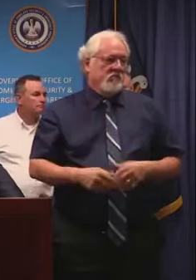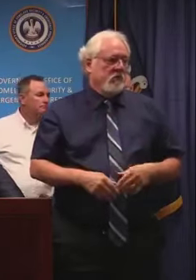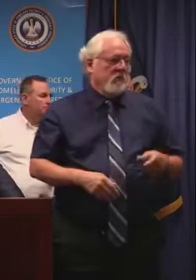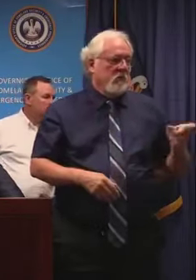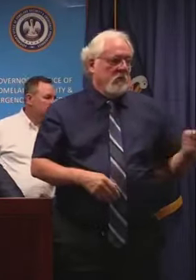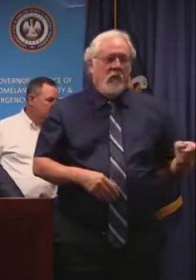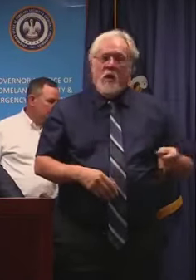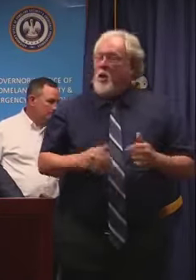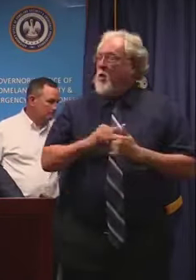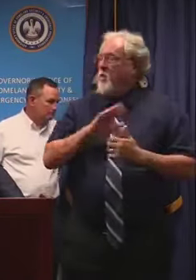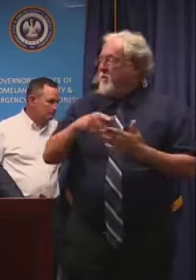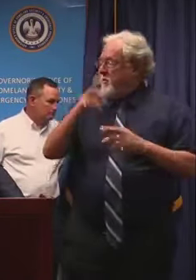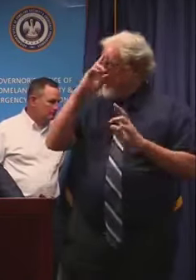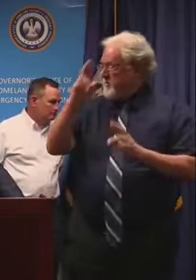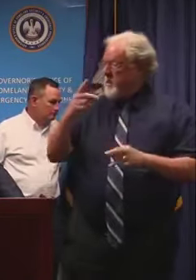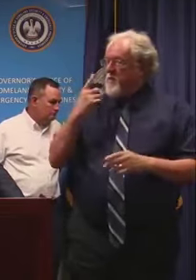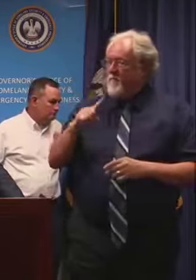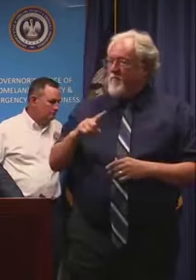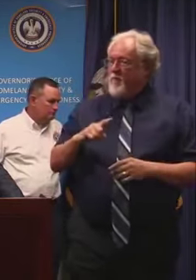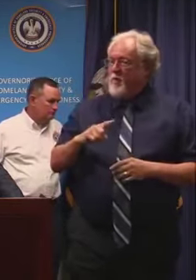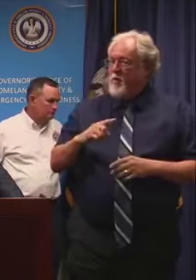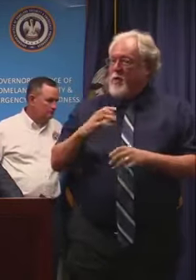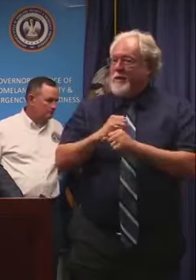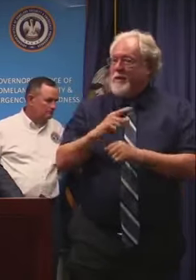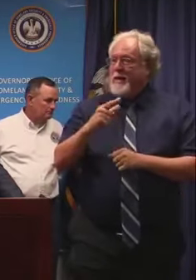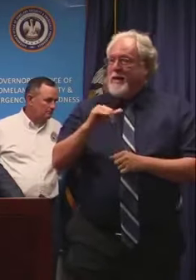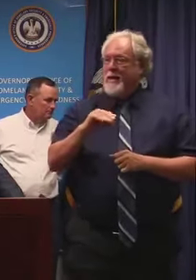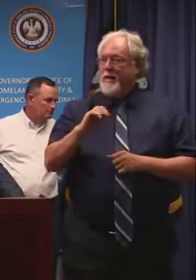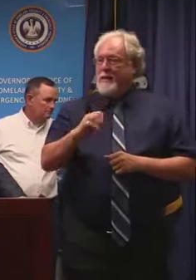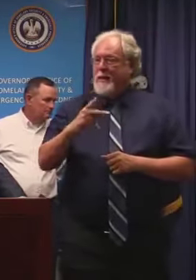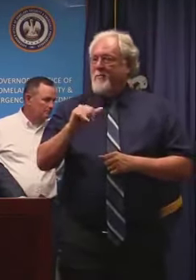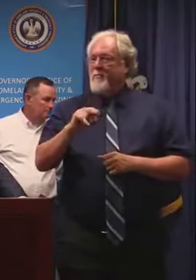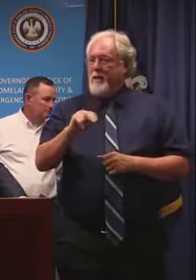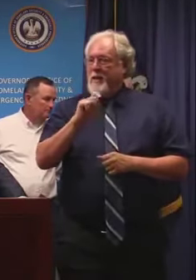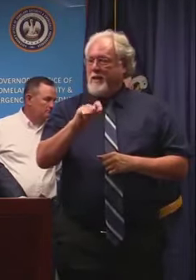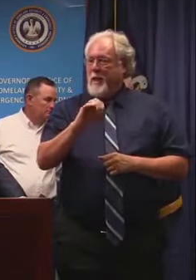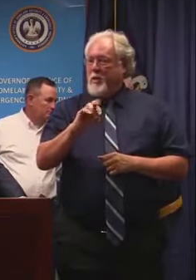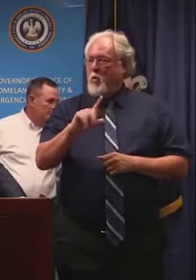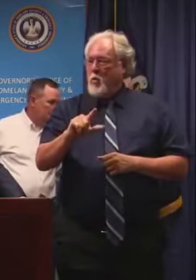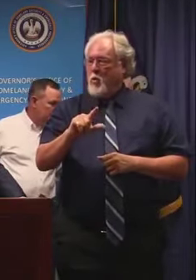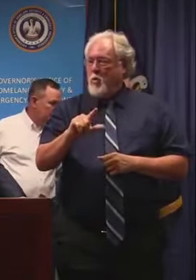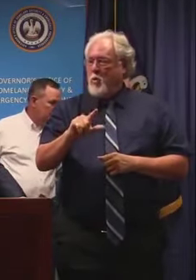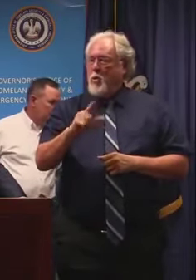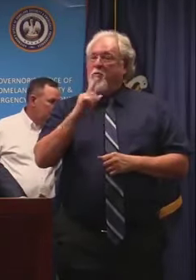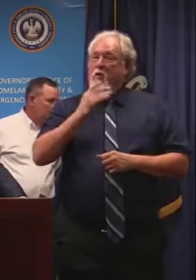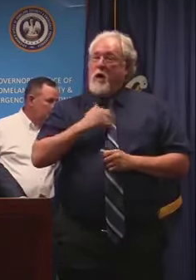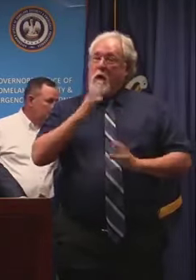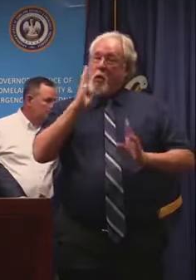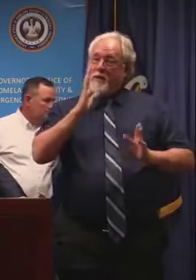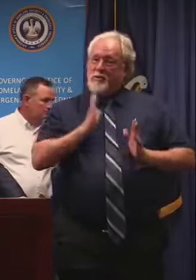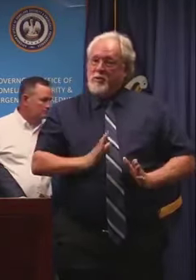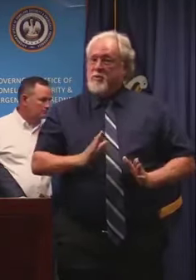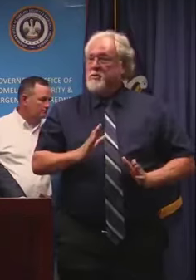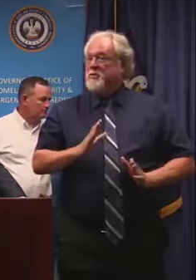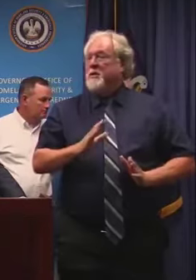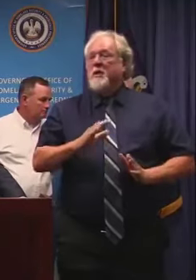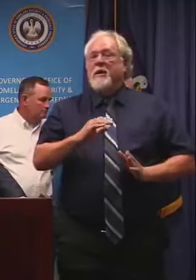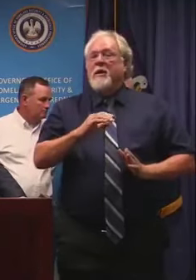ma'am. Governor, with all due respect for the getagainplan.org website, for our listeners who may not be